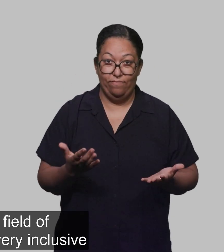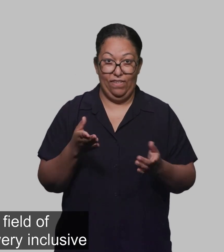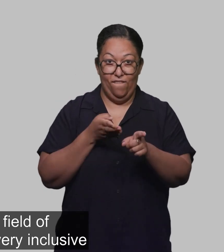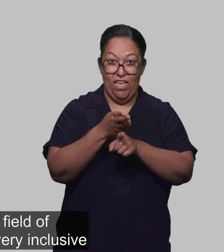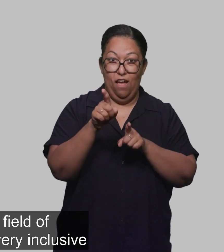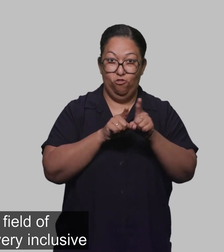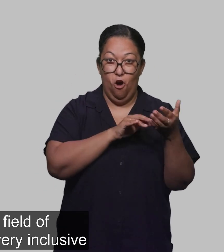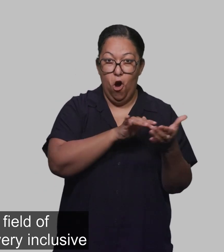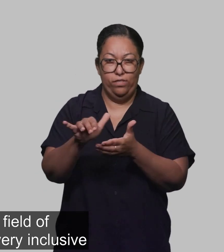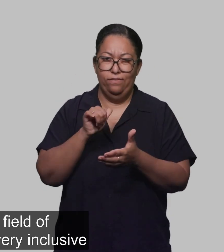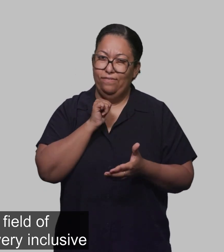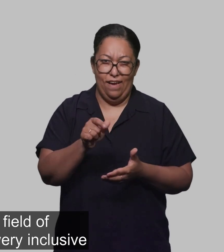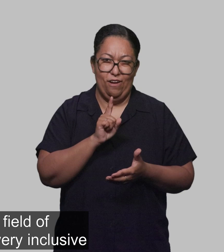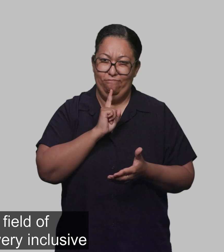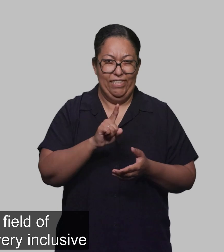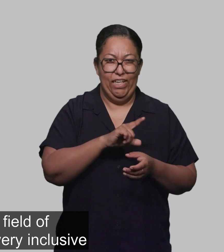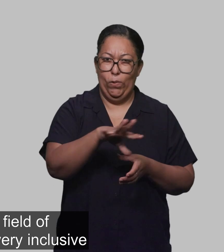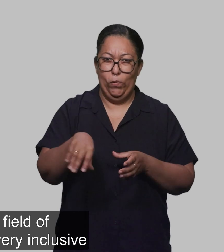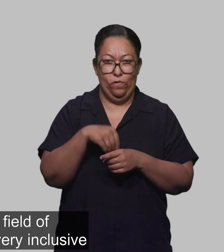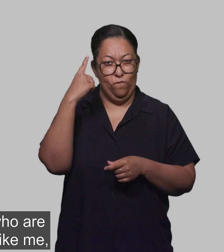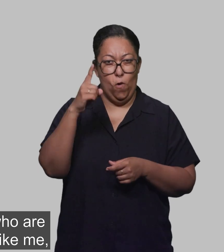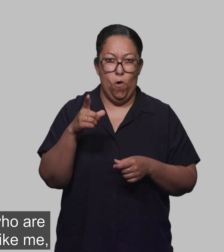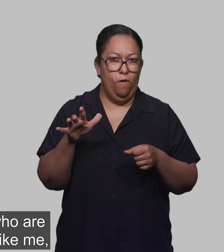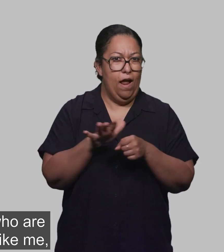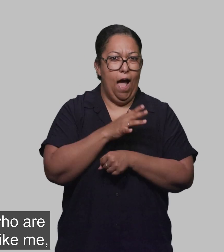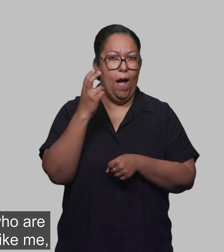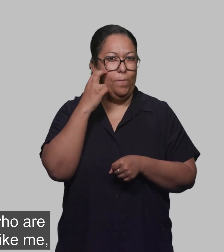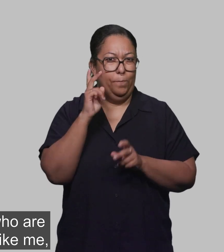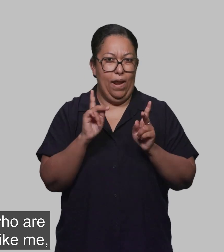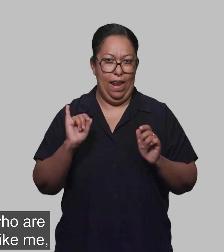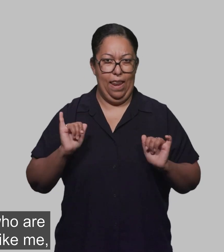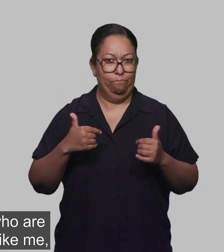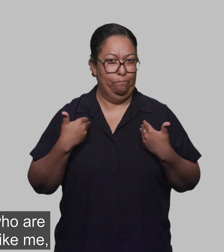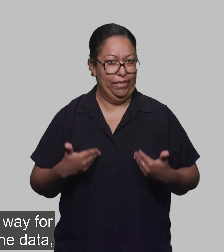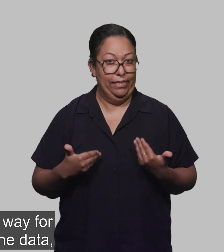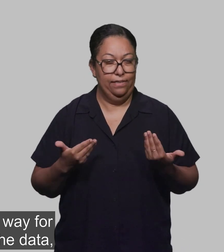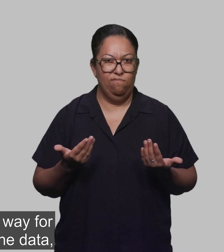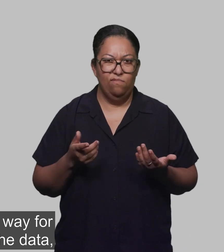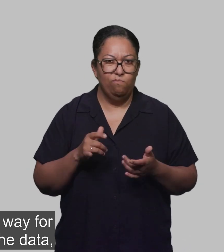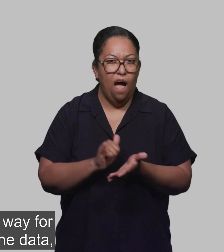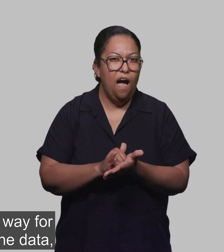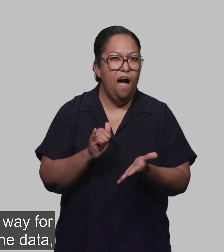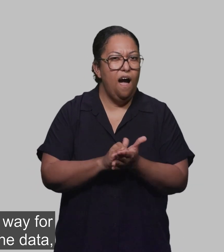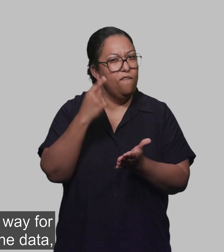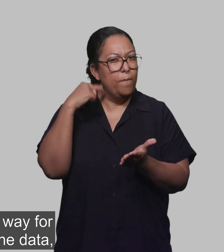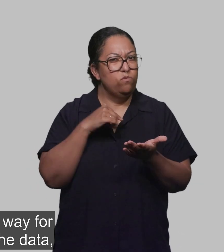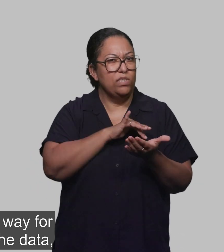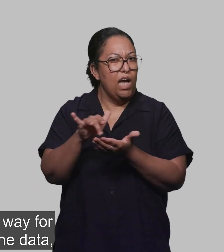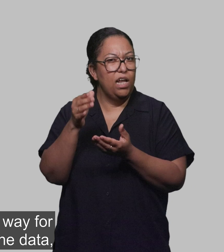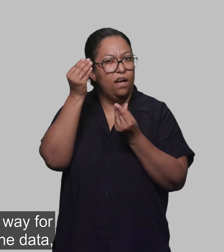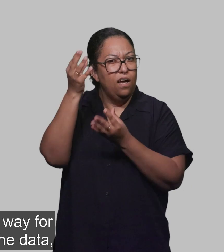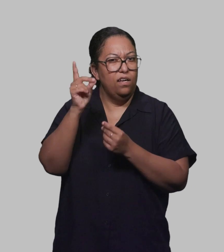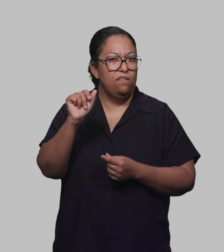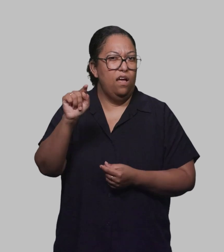So since the field of astronomy is not very inclusive for people who are totally blind like me, there was no way for me to